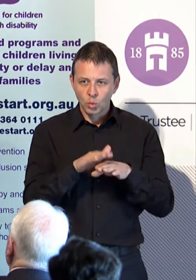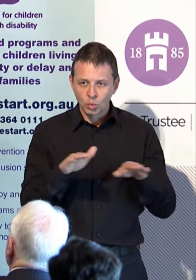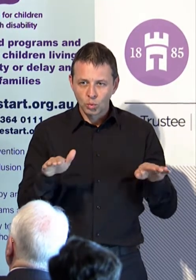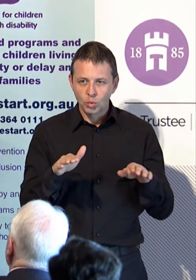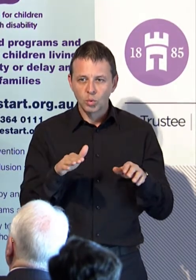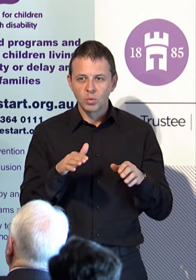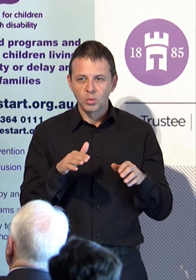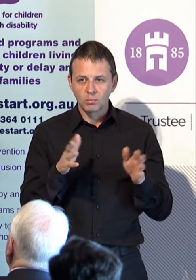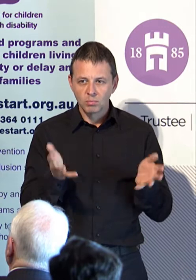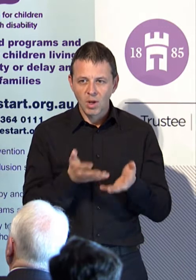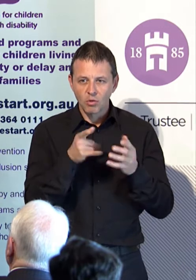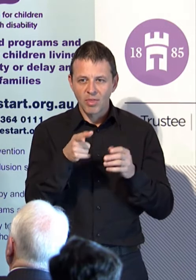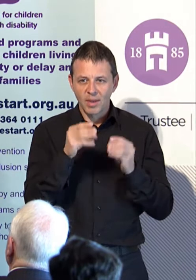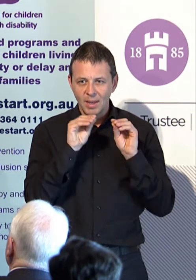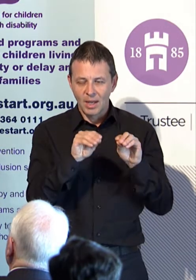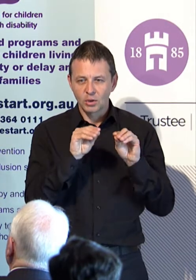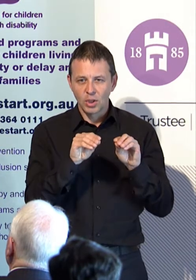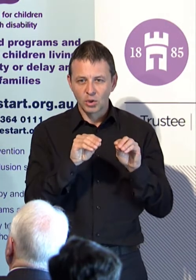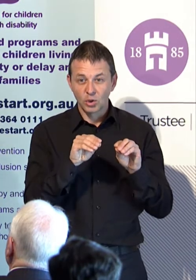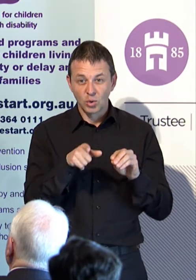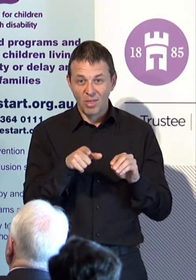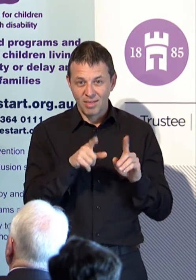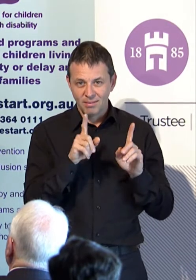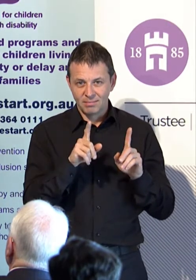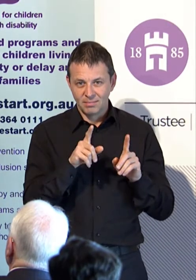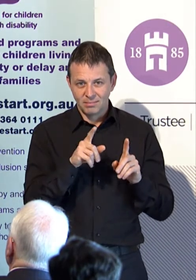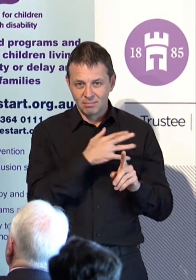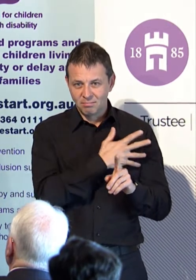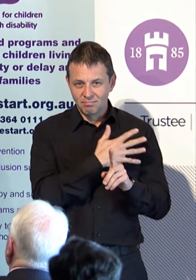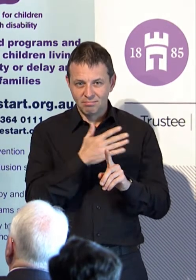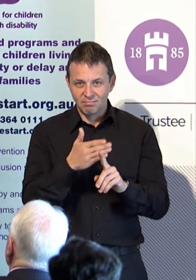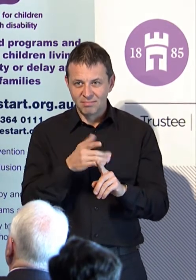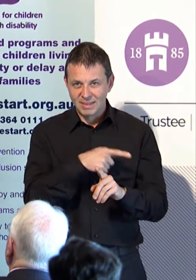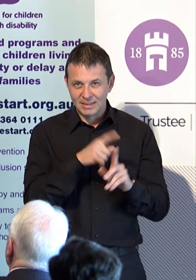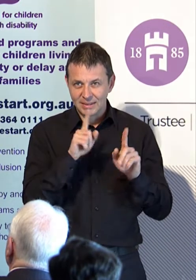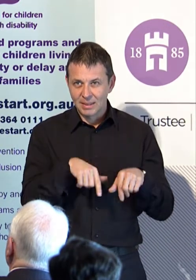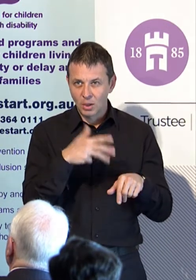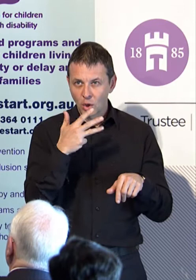educational endeavours. So that's something that has lasted since he started that in